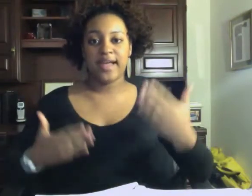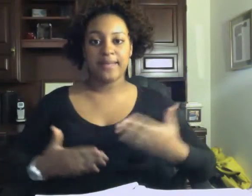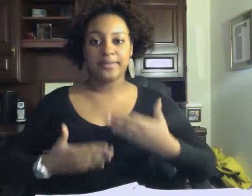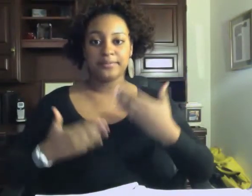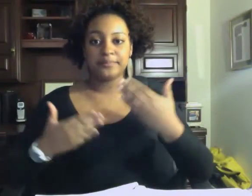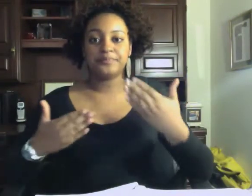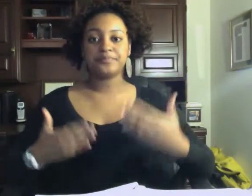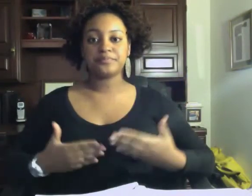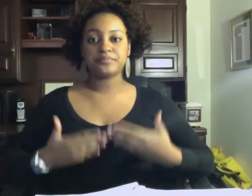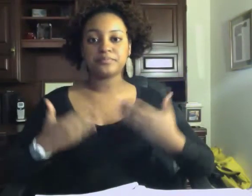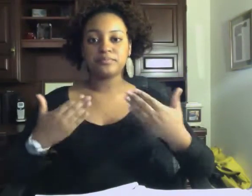happy.